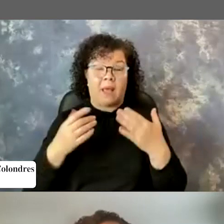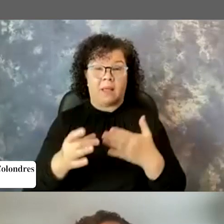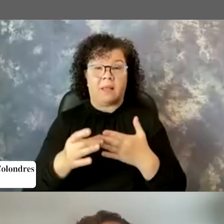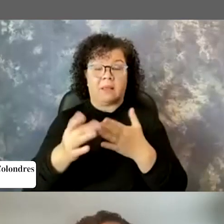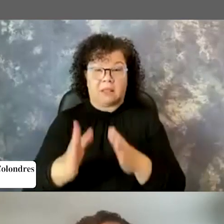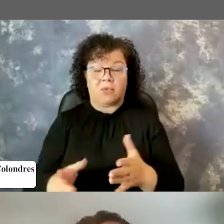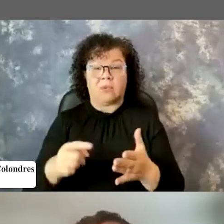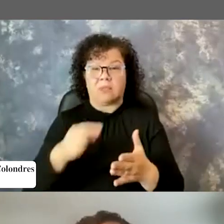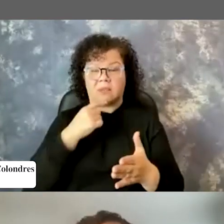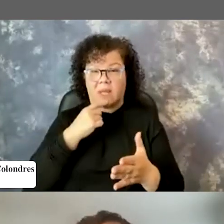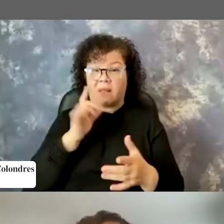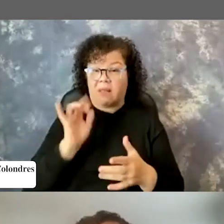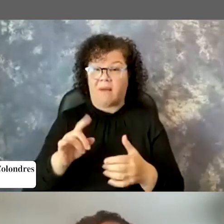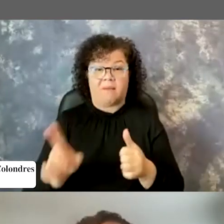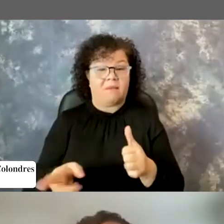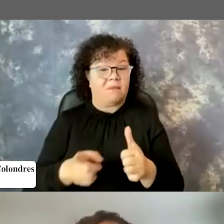day one,